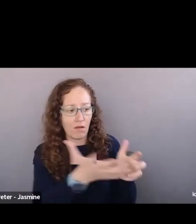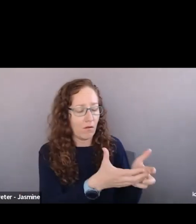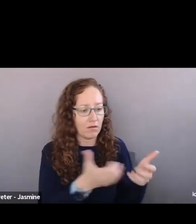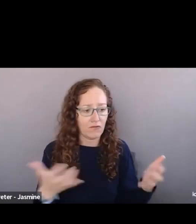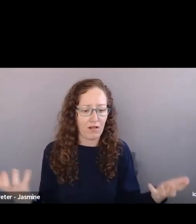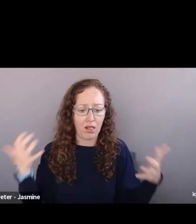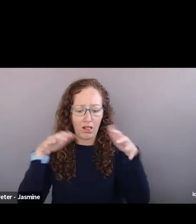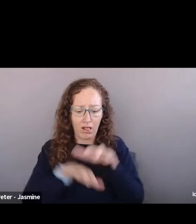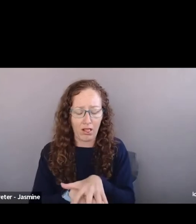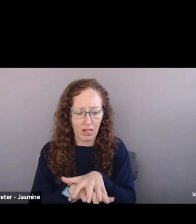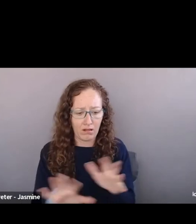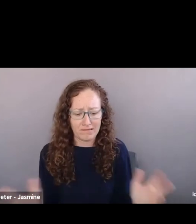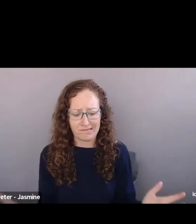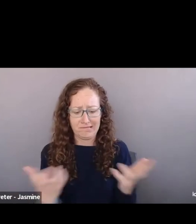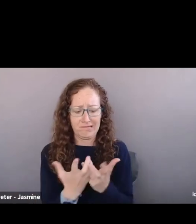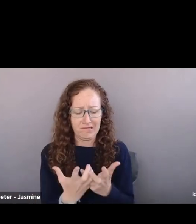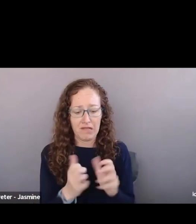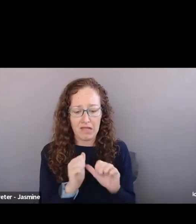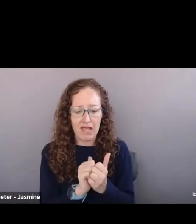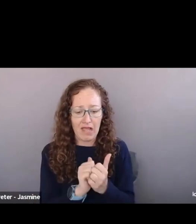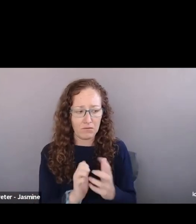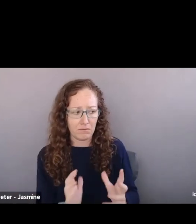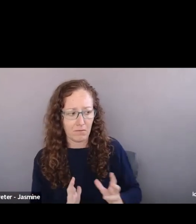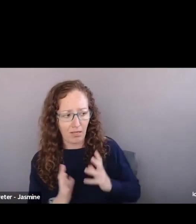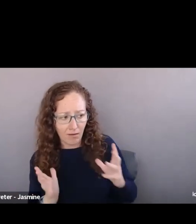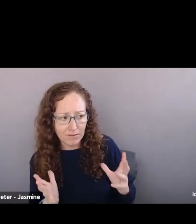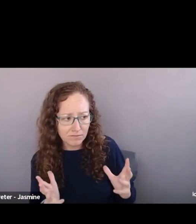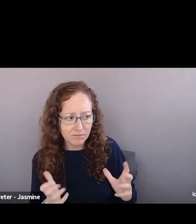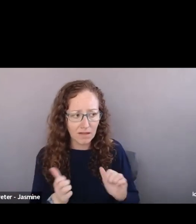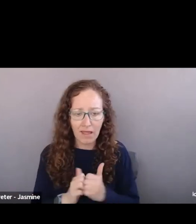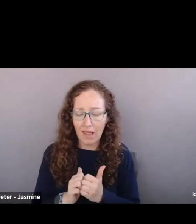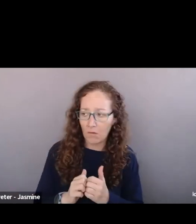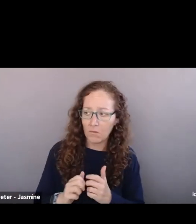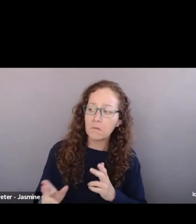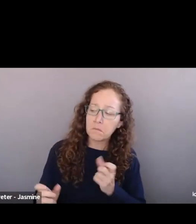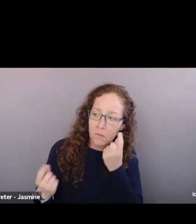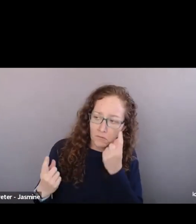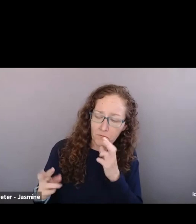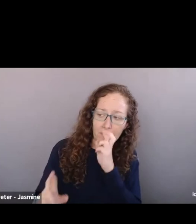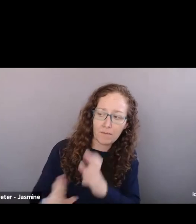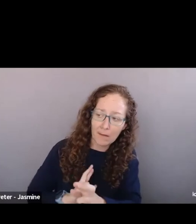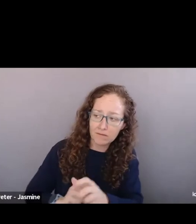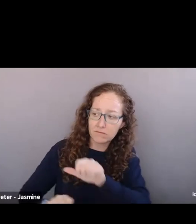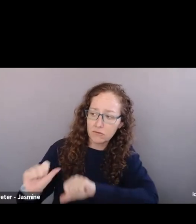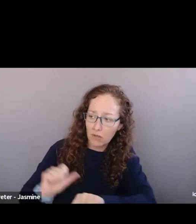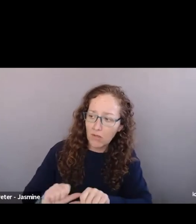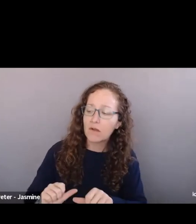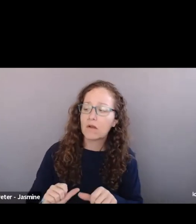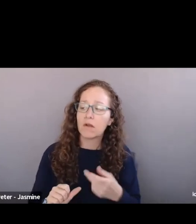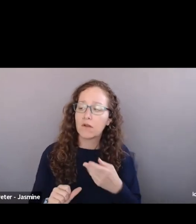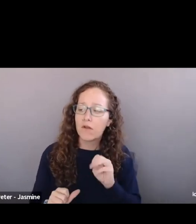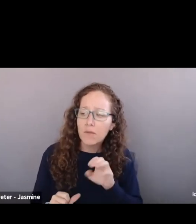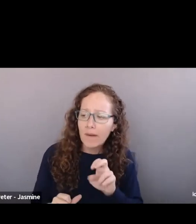civility, with humanity. And it was clear that although we were registered to attend that